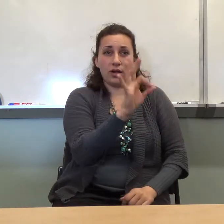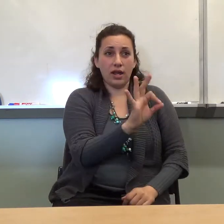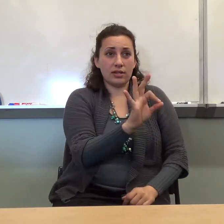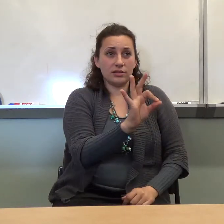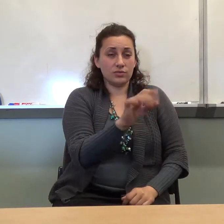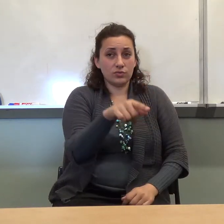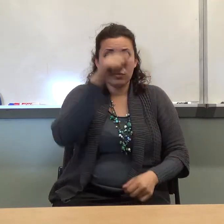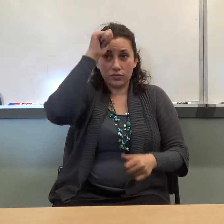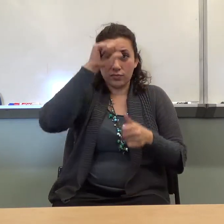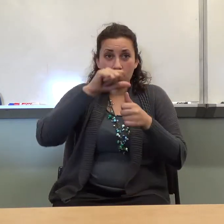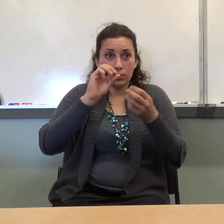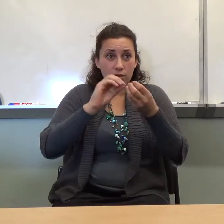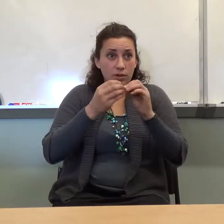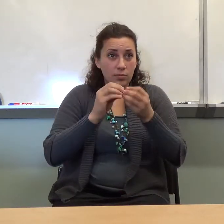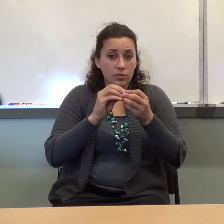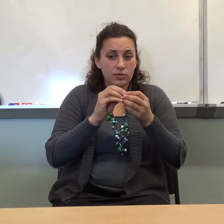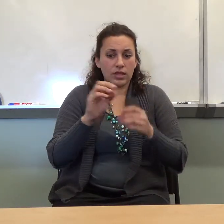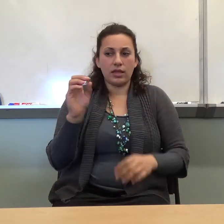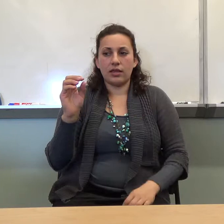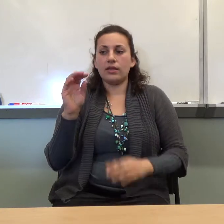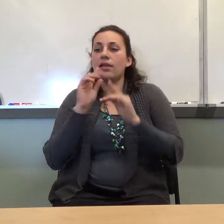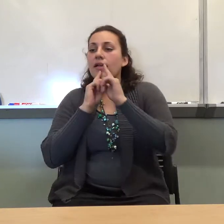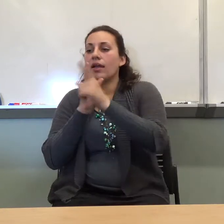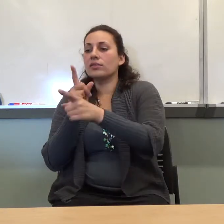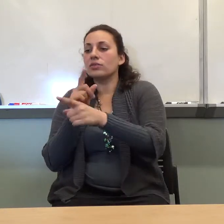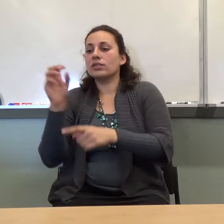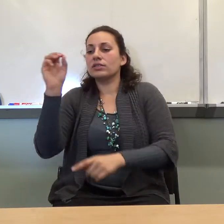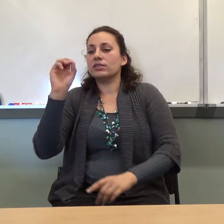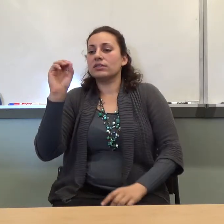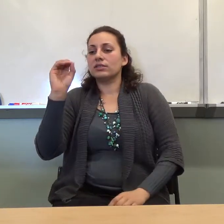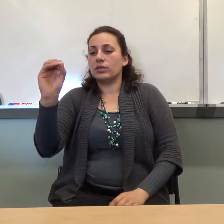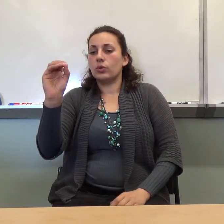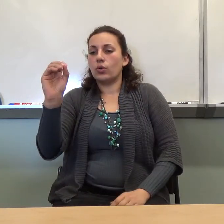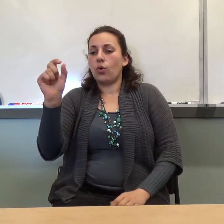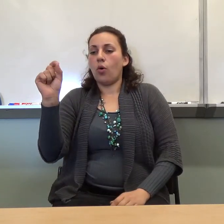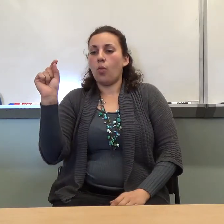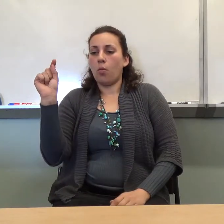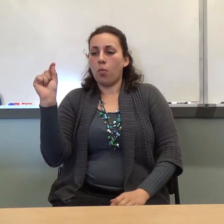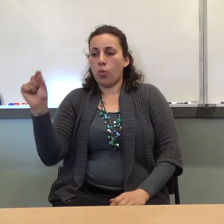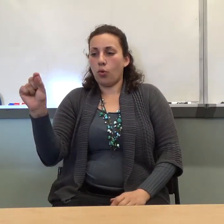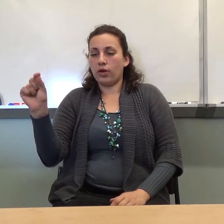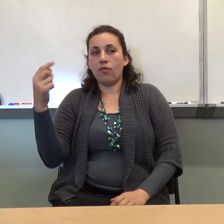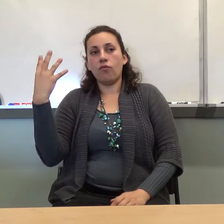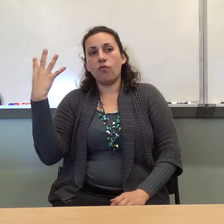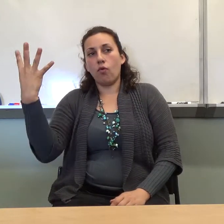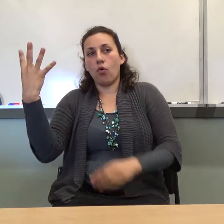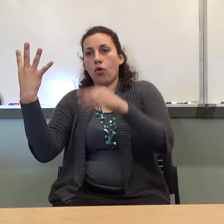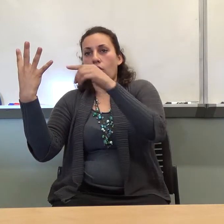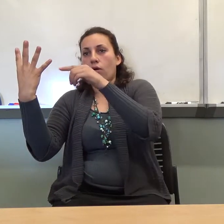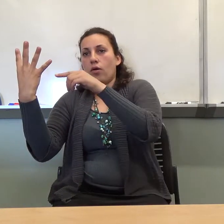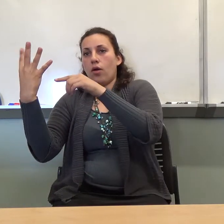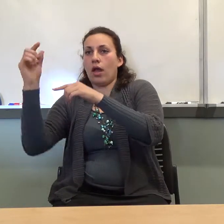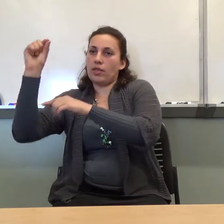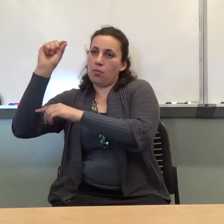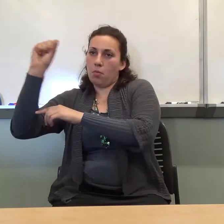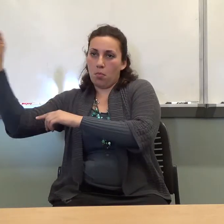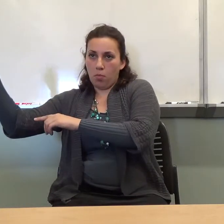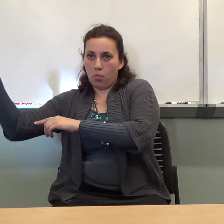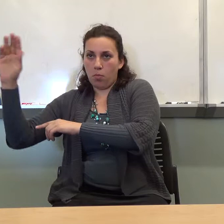remember? 0.4 bar. Okay, how about 3 ninths?